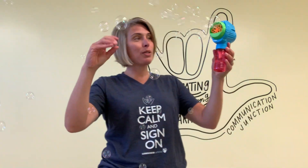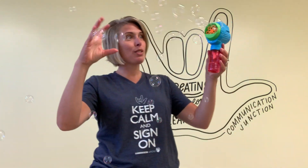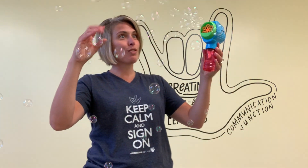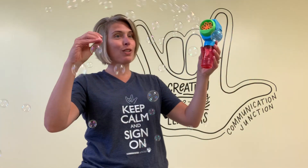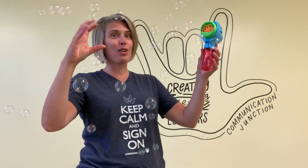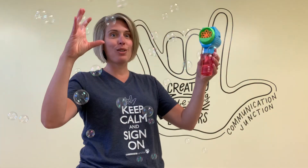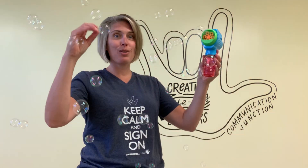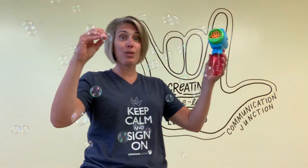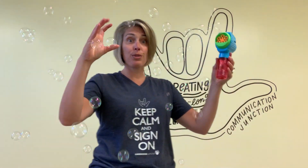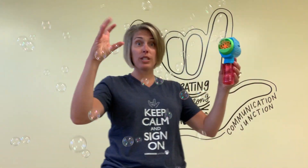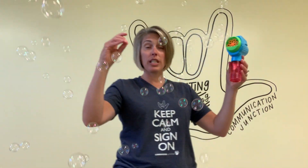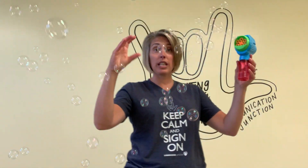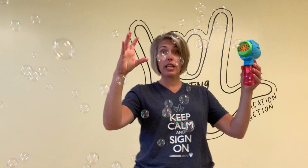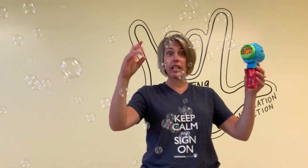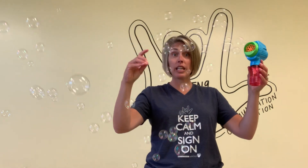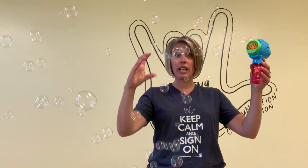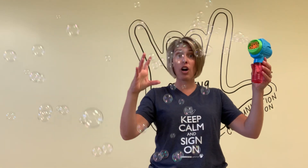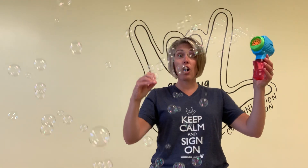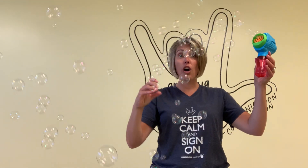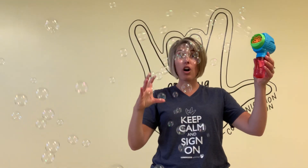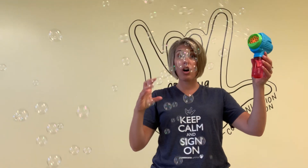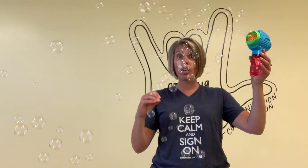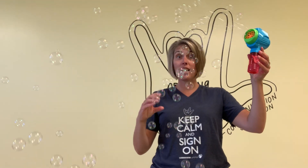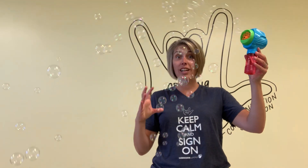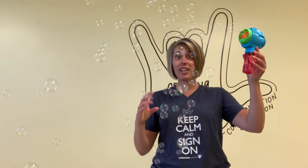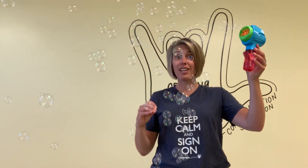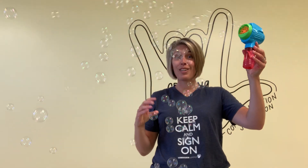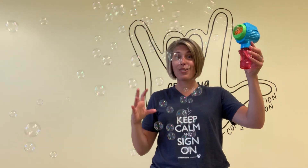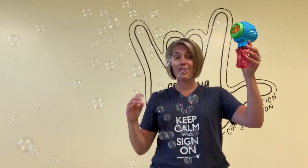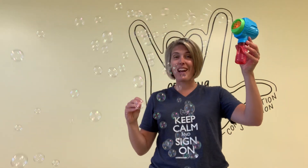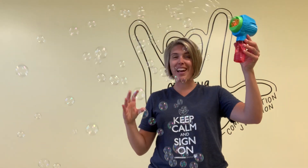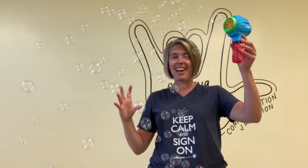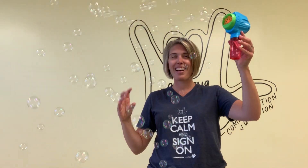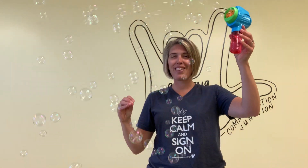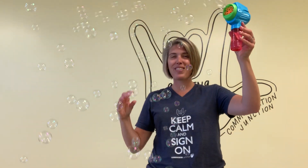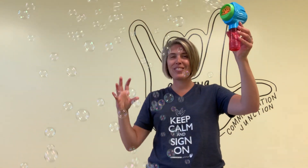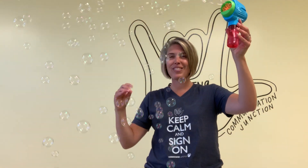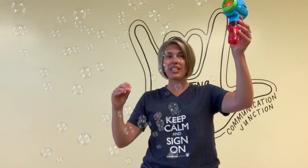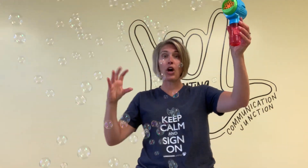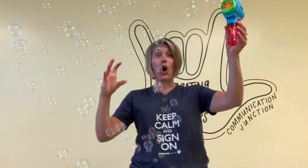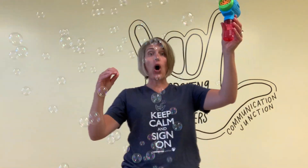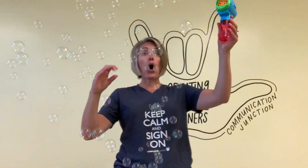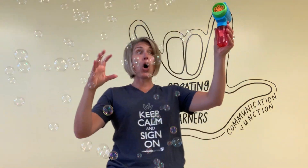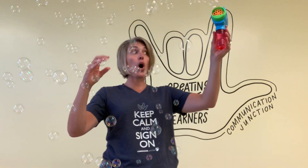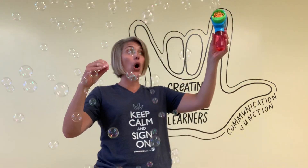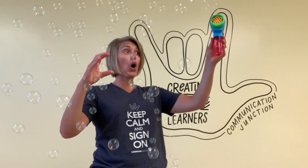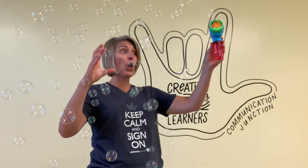Bubbles floating all around, all